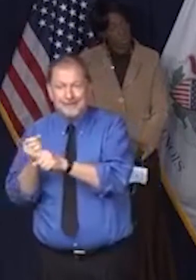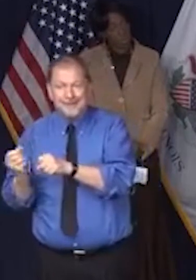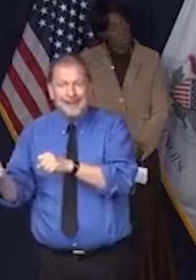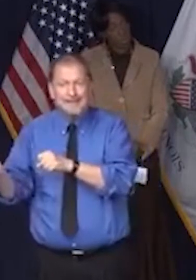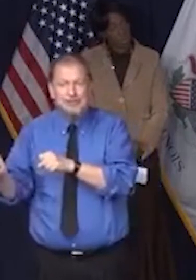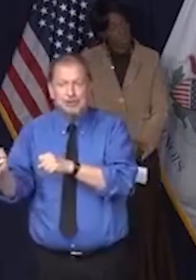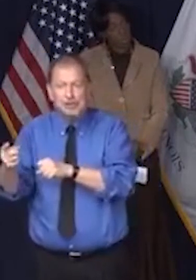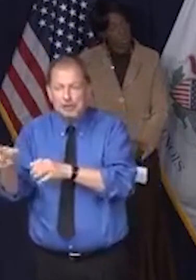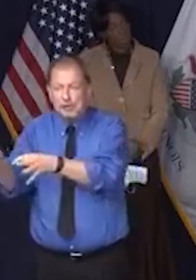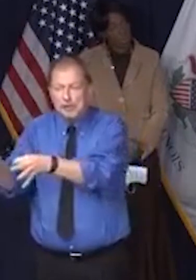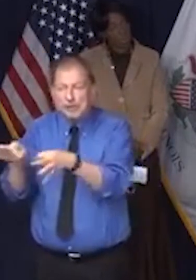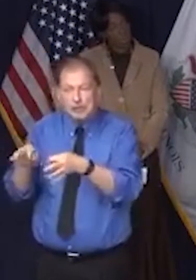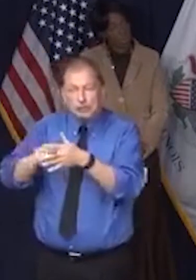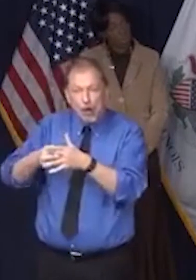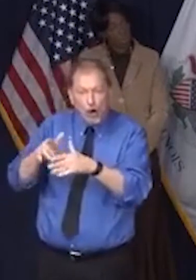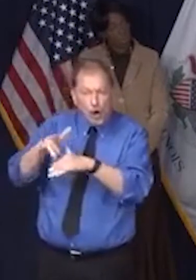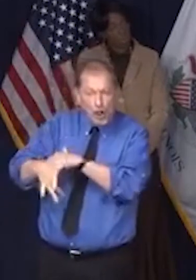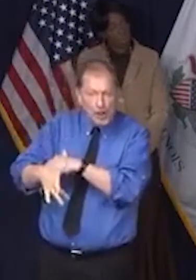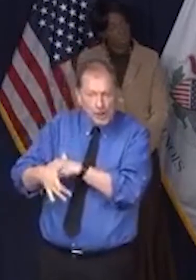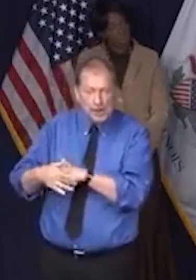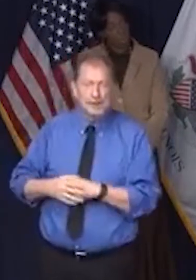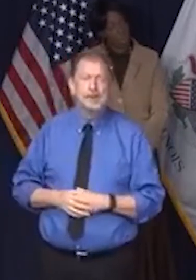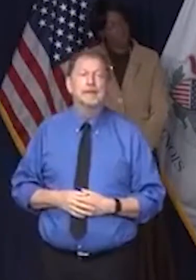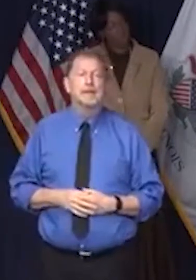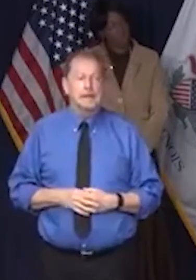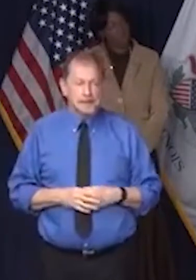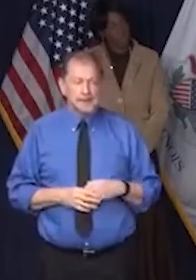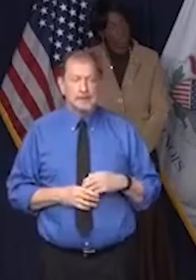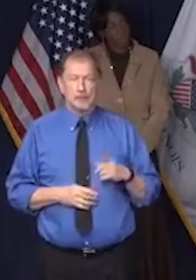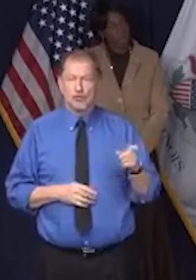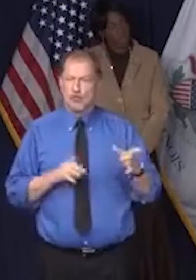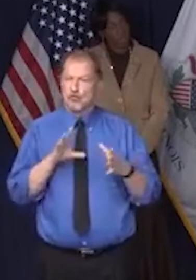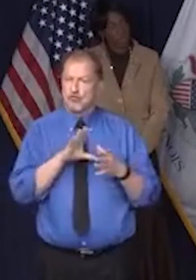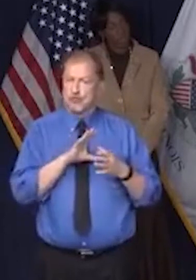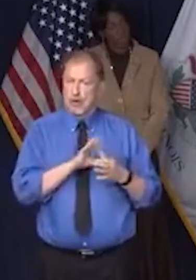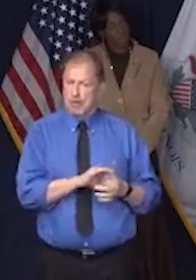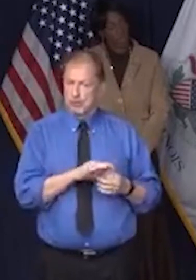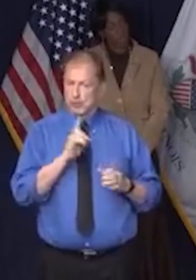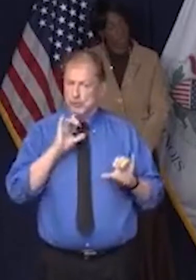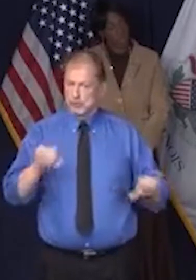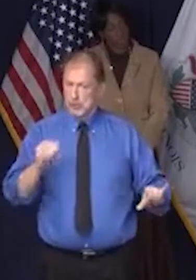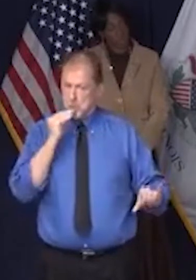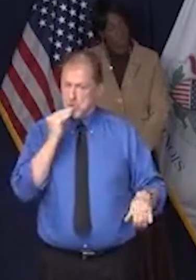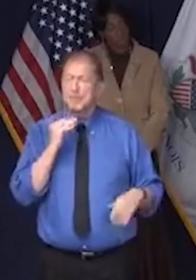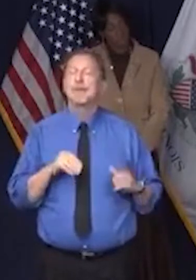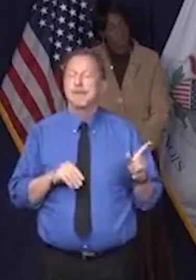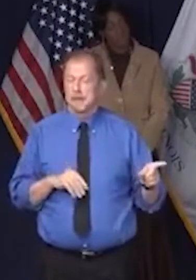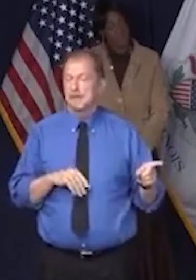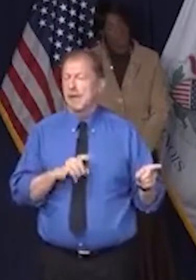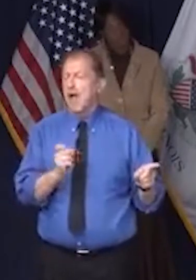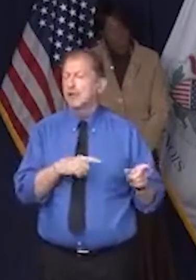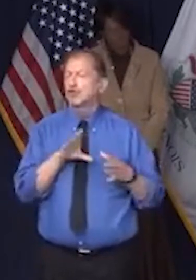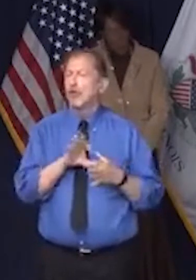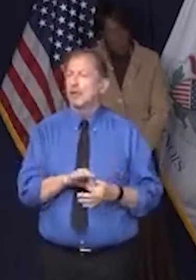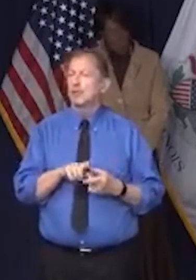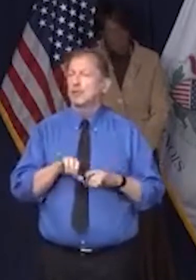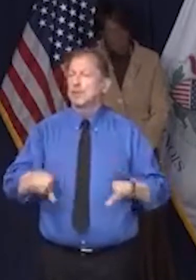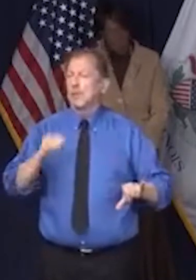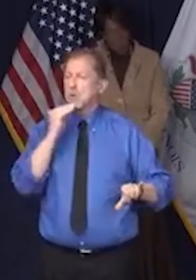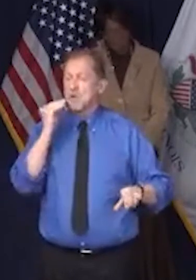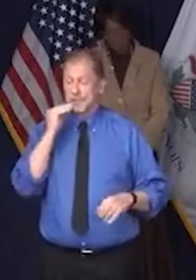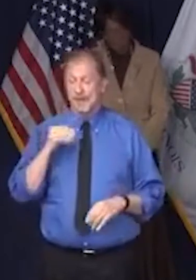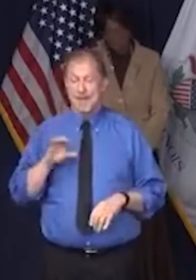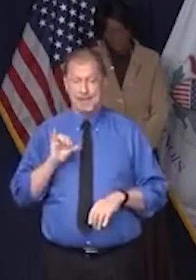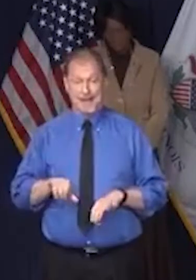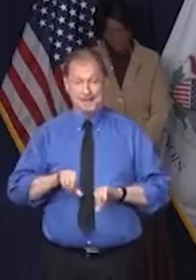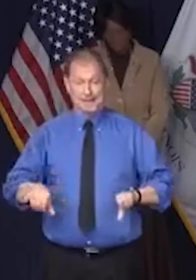Stay-at-home order. Yeah. I'll make decisions about the stay-at-home order as I do, everything else on a day-by-day basis following it, and I'll let you